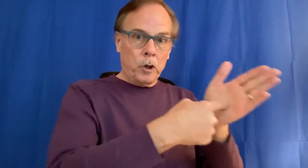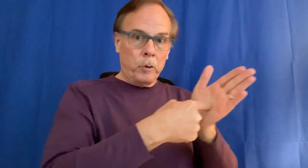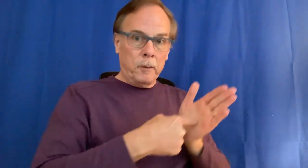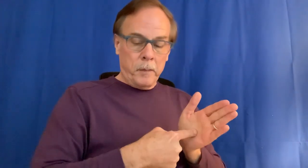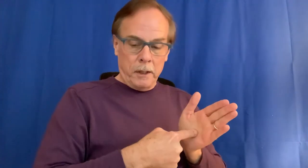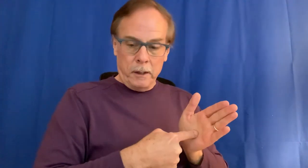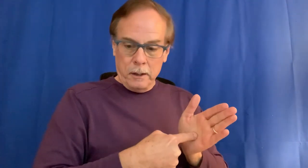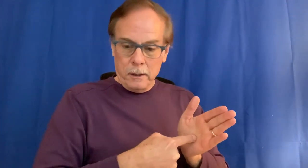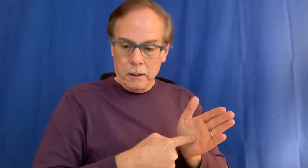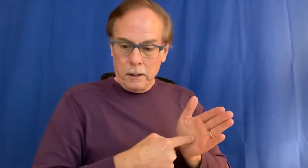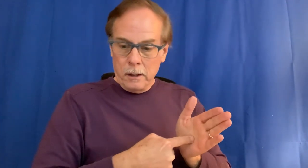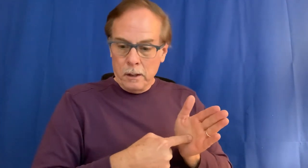showing me.